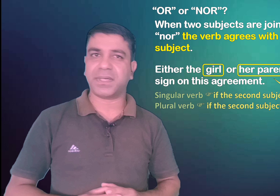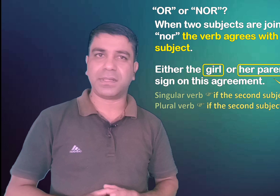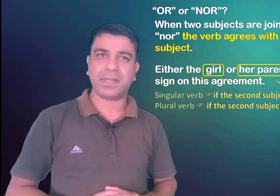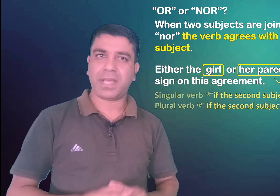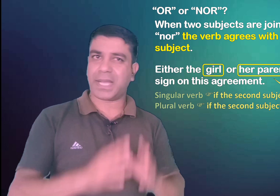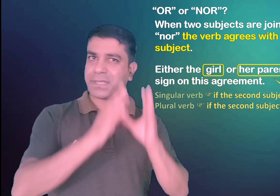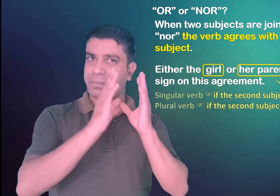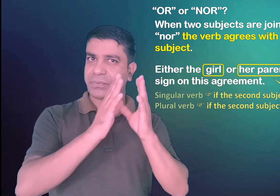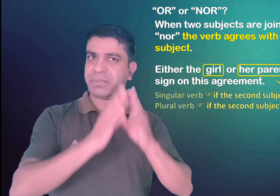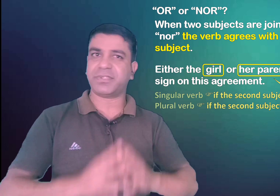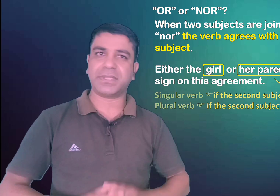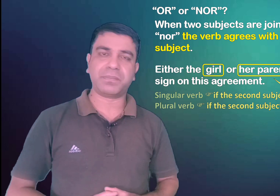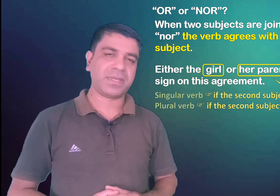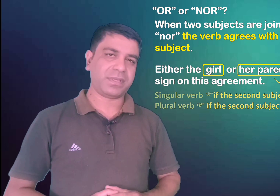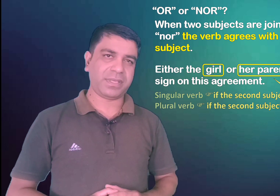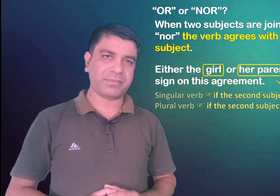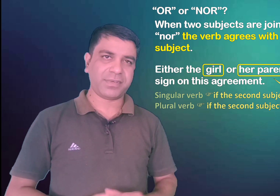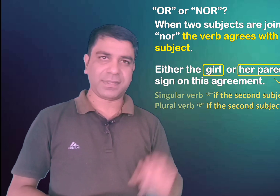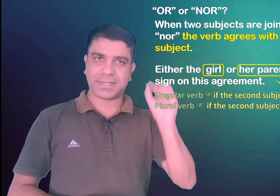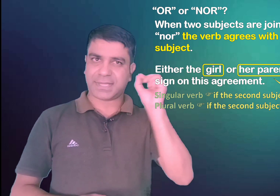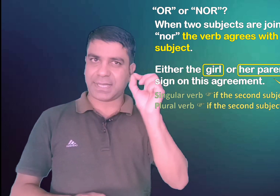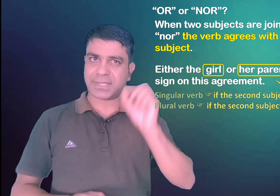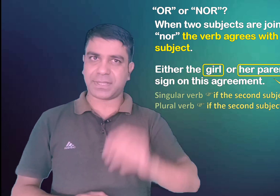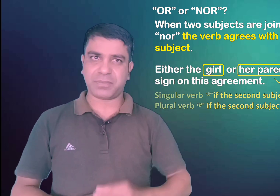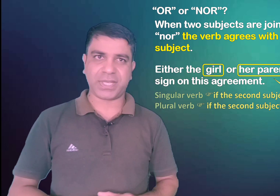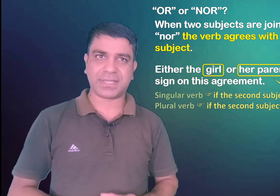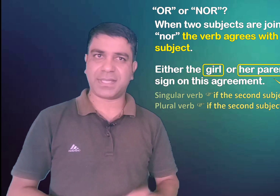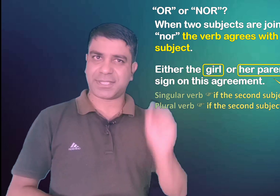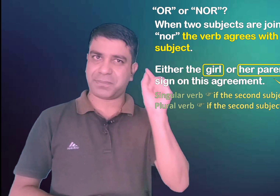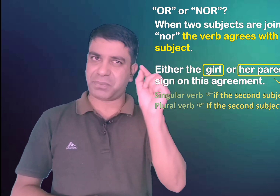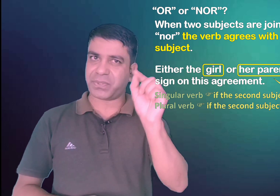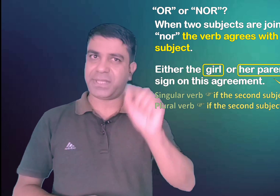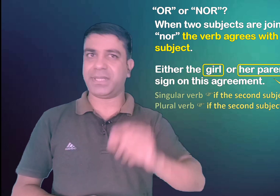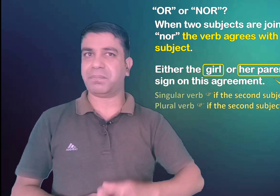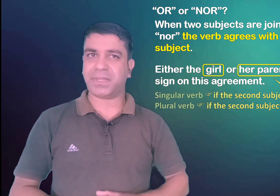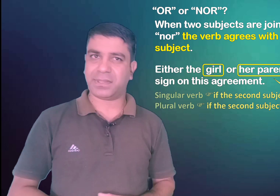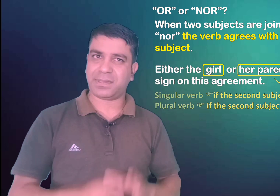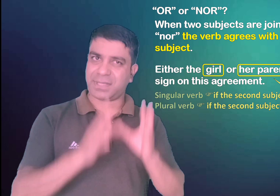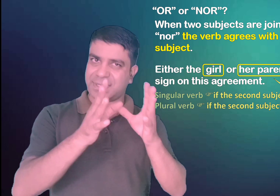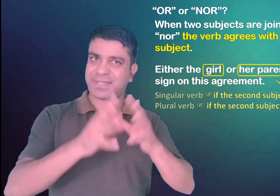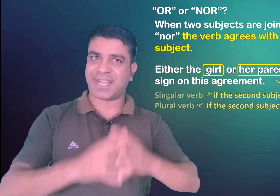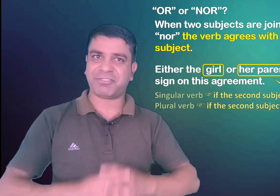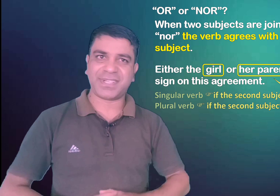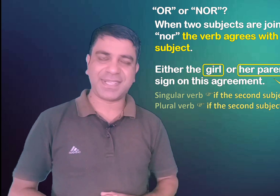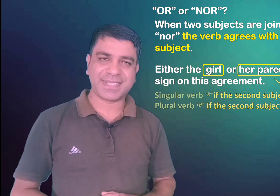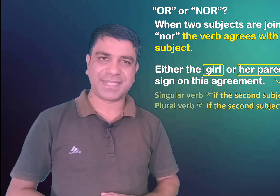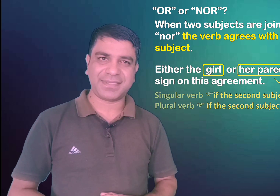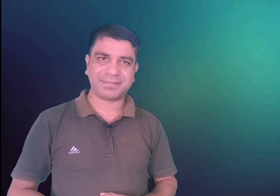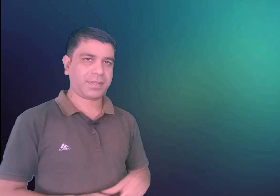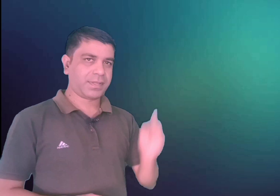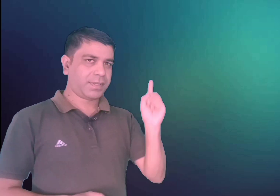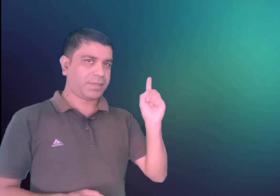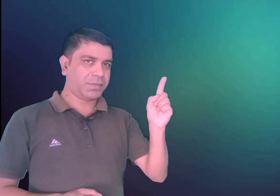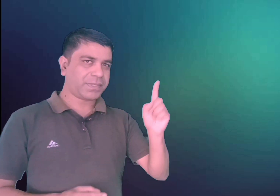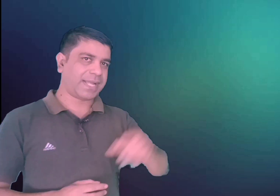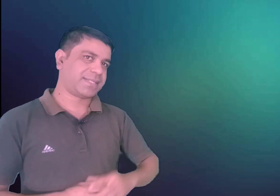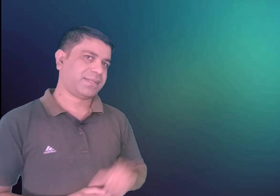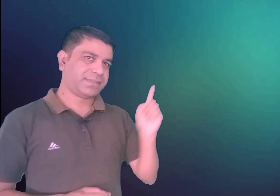number and plural verb if the second subject is plural in number. Isn't that very easy? Look at